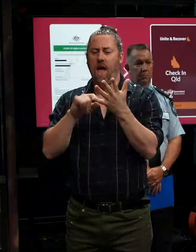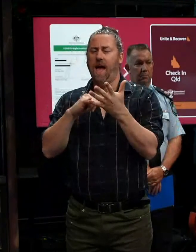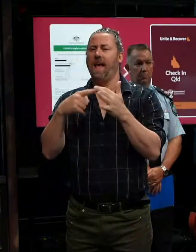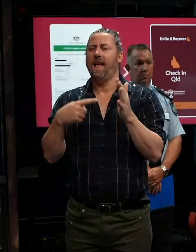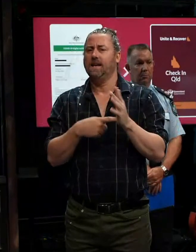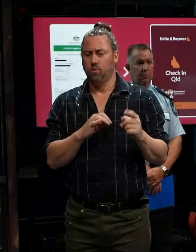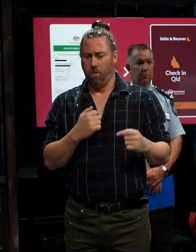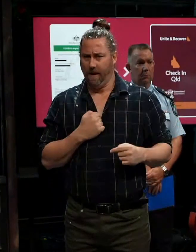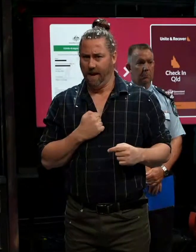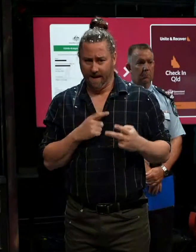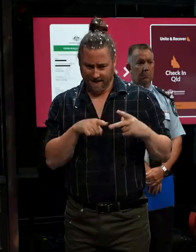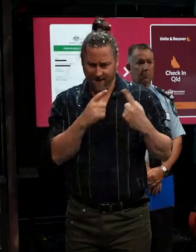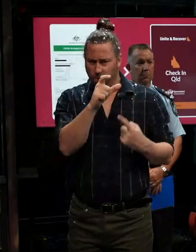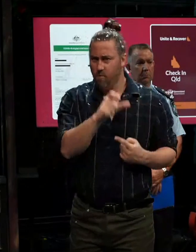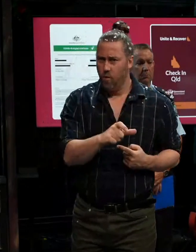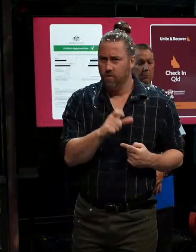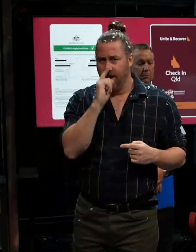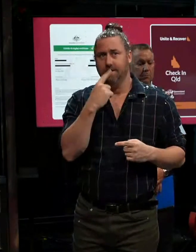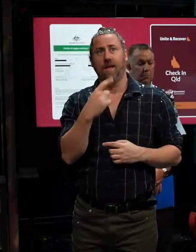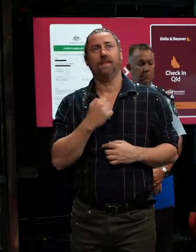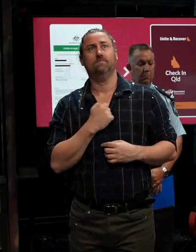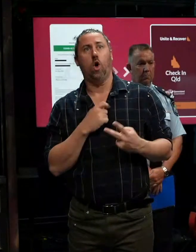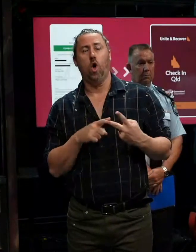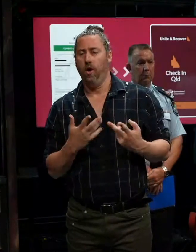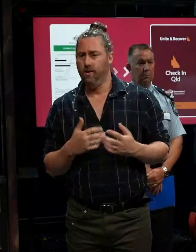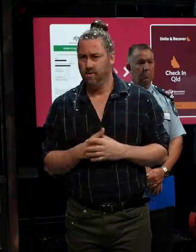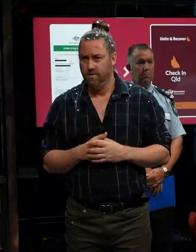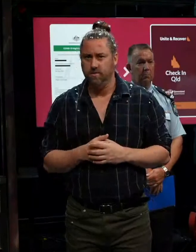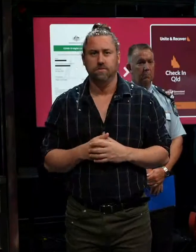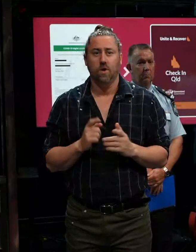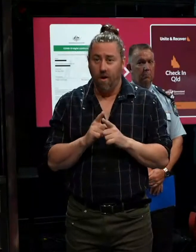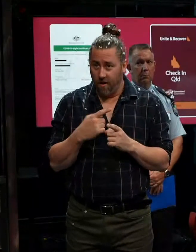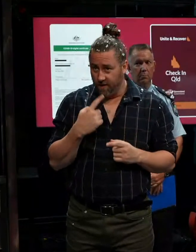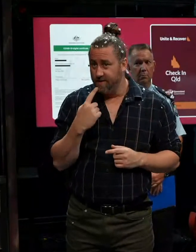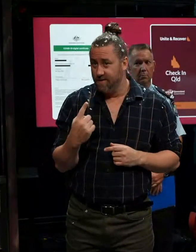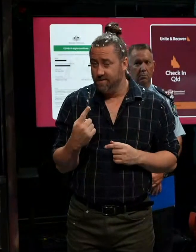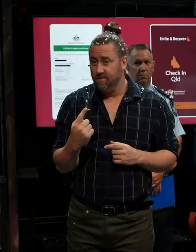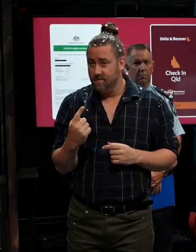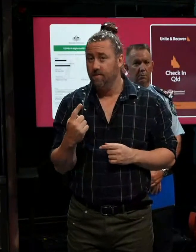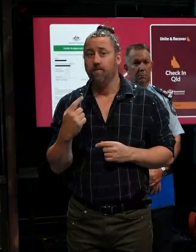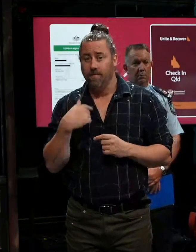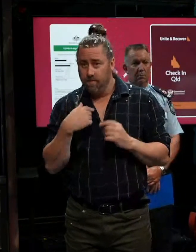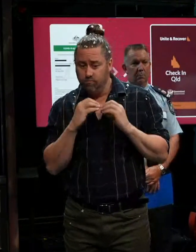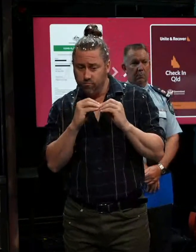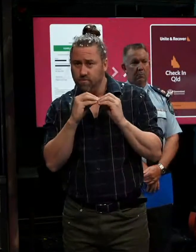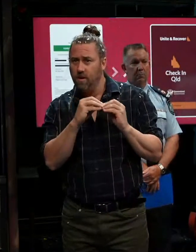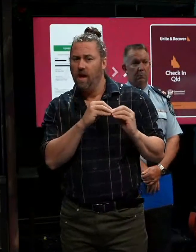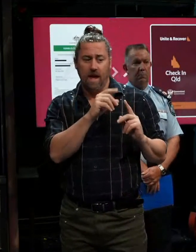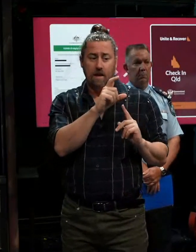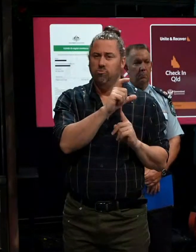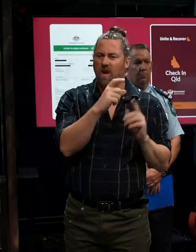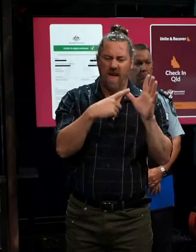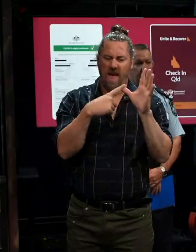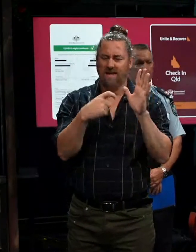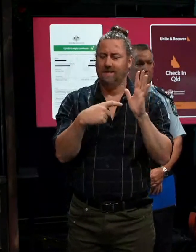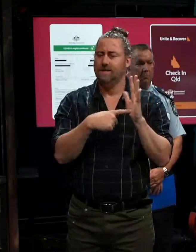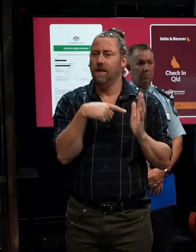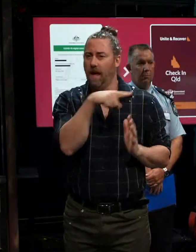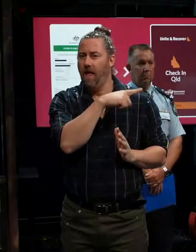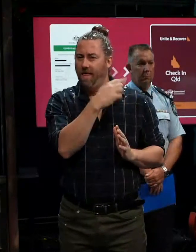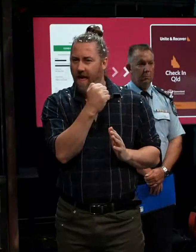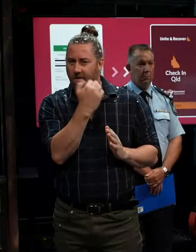That's a different person altogether. So obviously, as I said, we've been working with ACT, who've been leading the